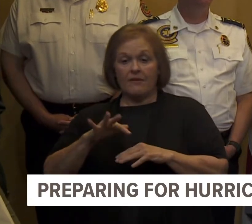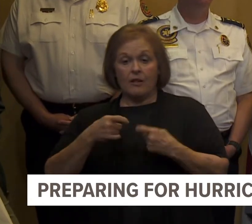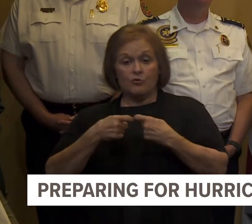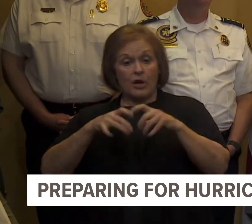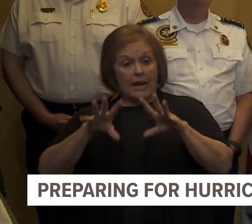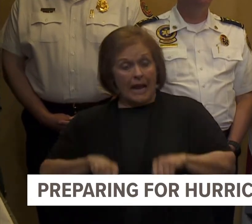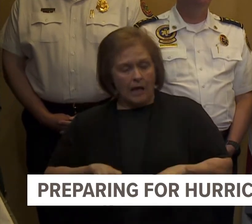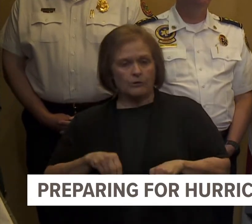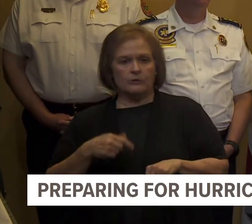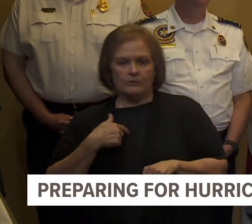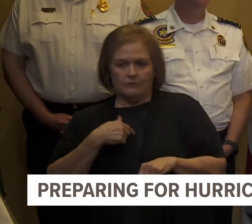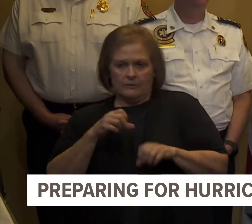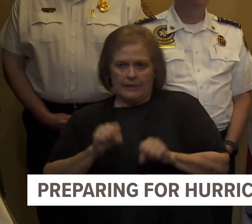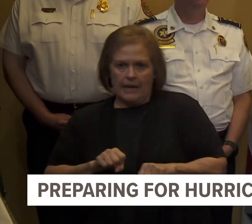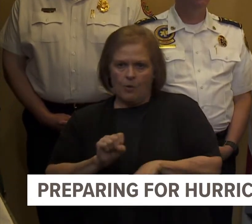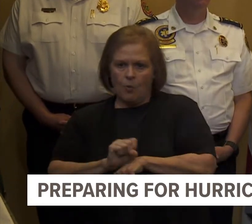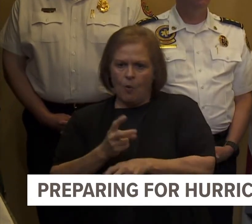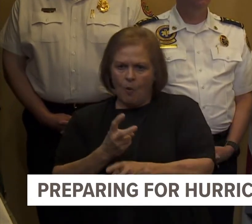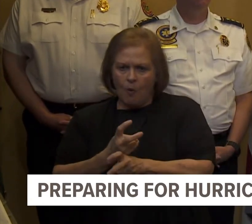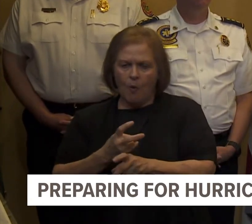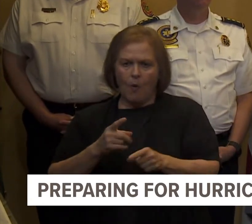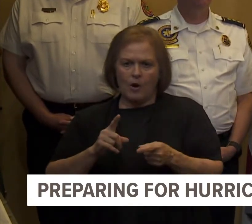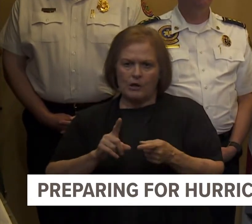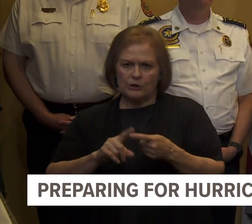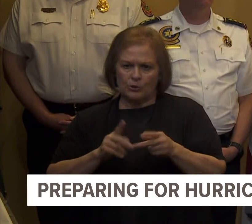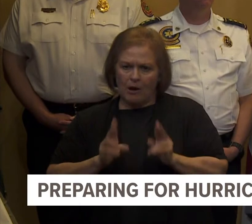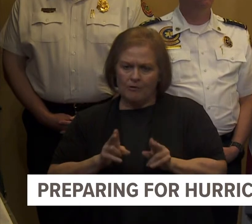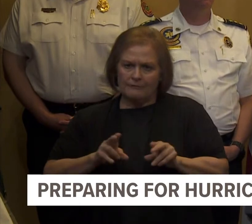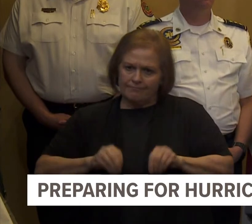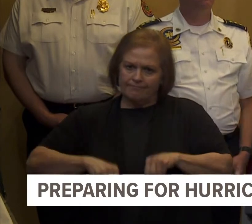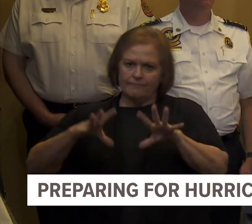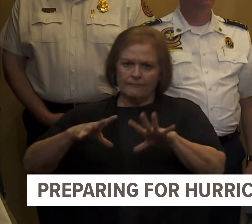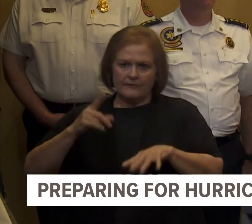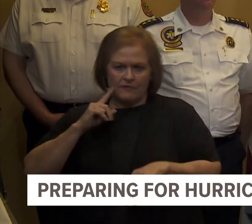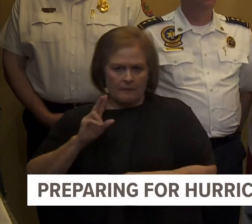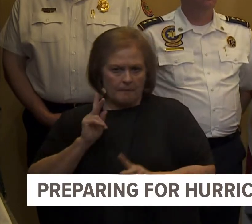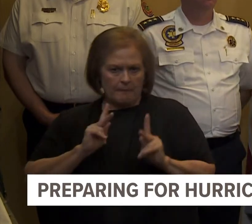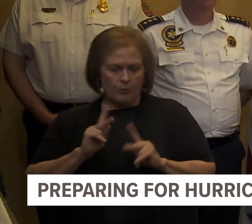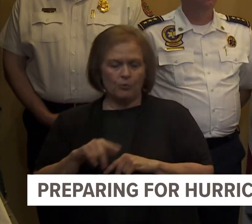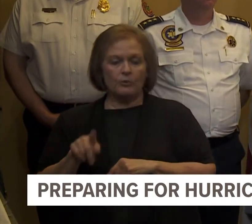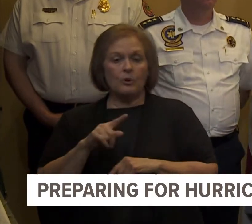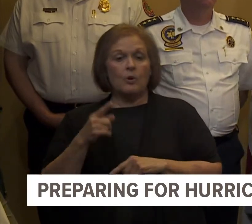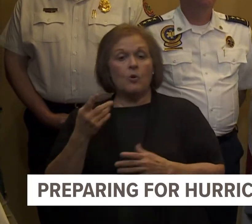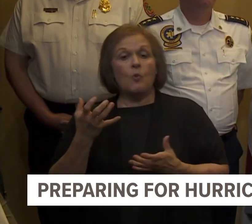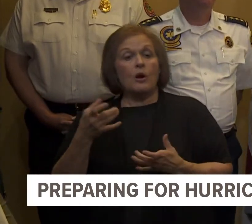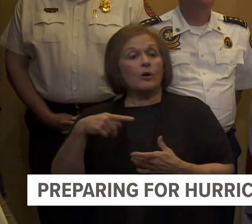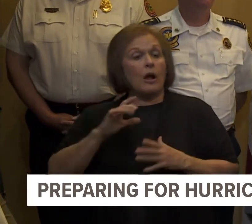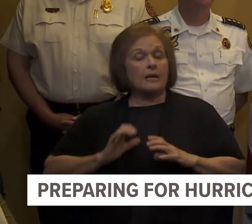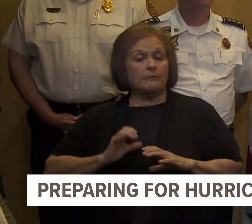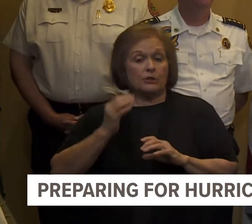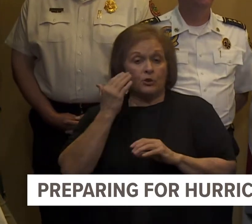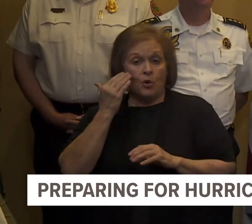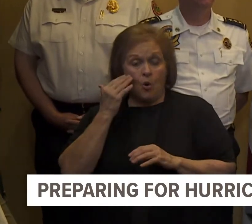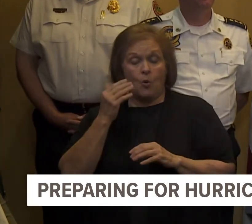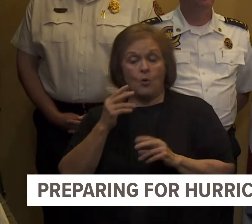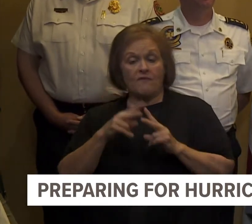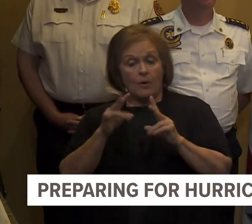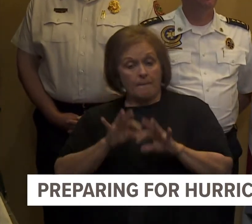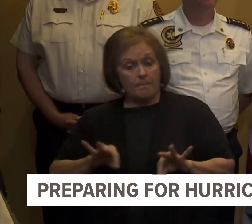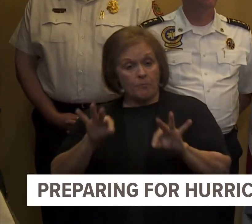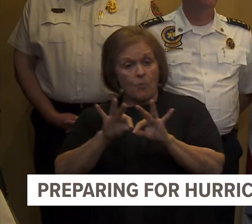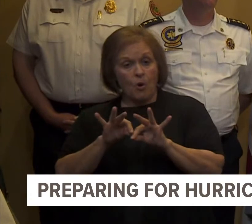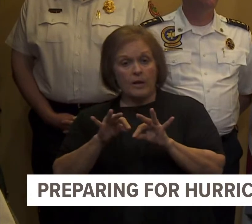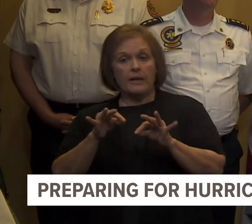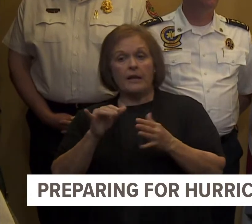quickly restore power to the services, to our constituents. We want our customers to know that we understand the importance we